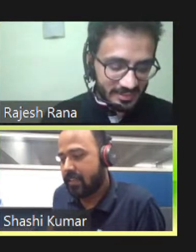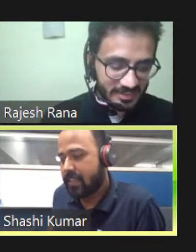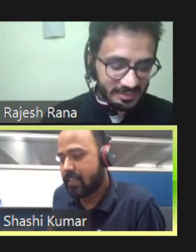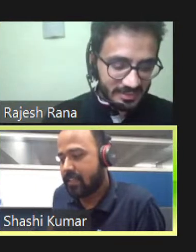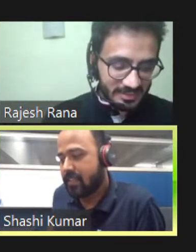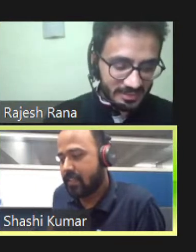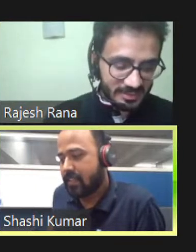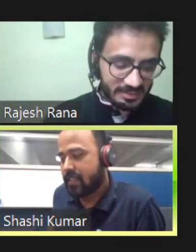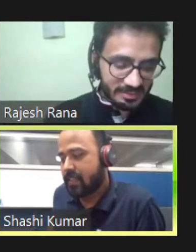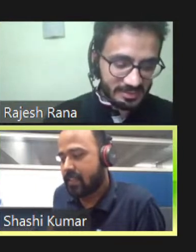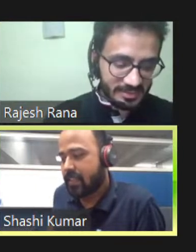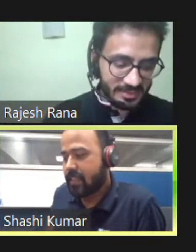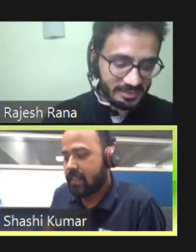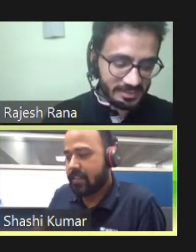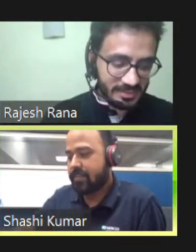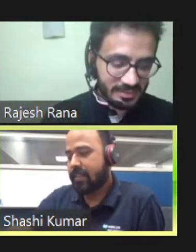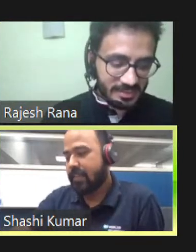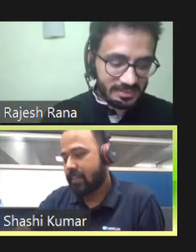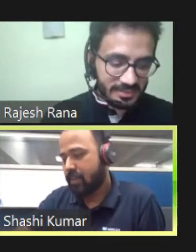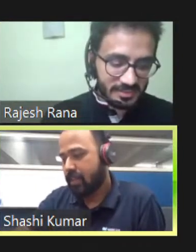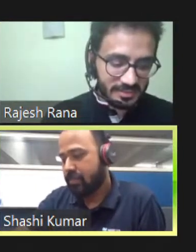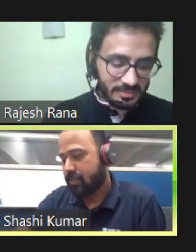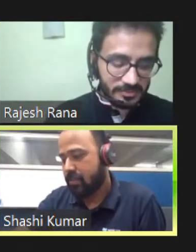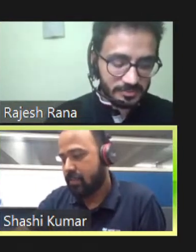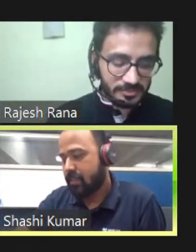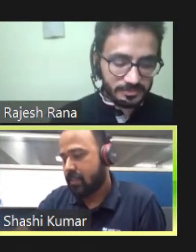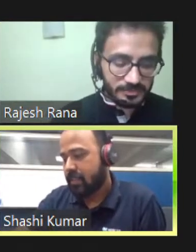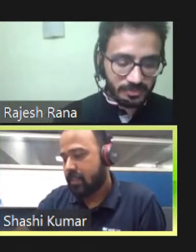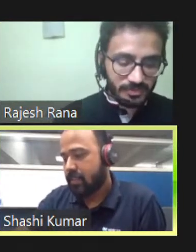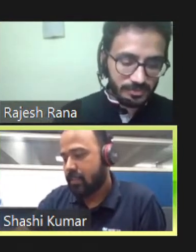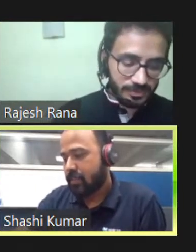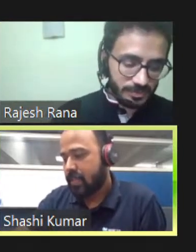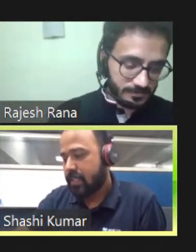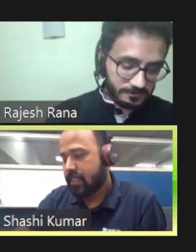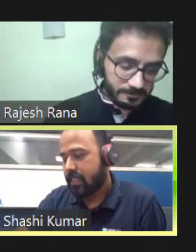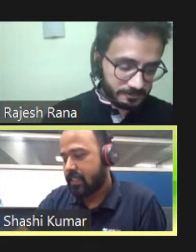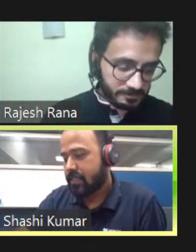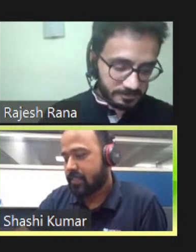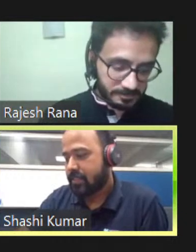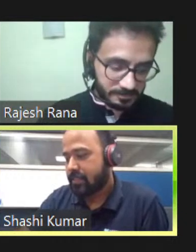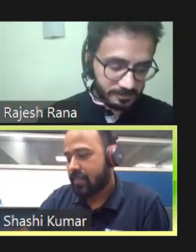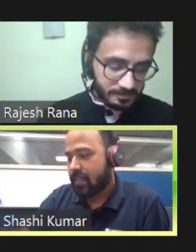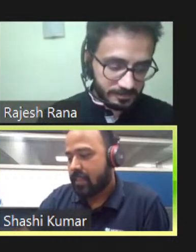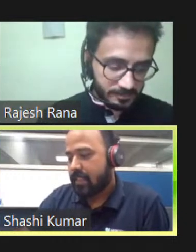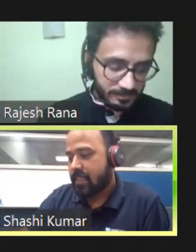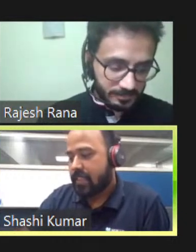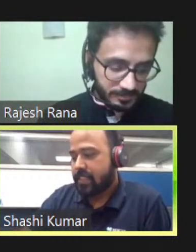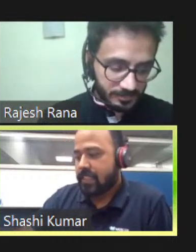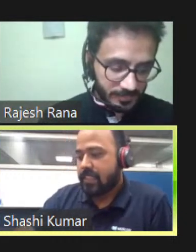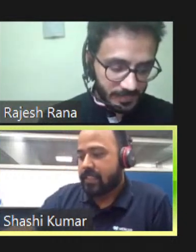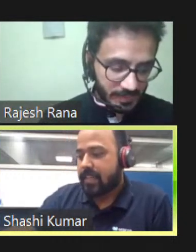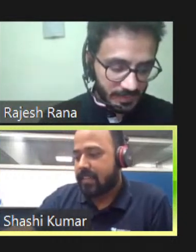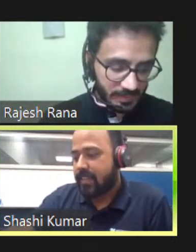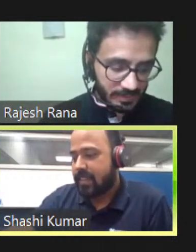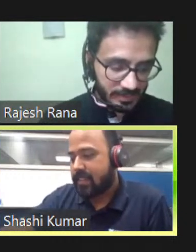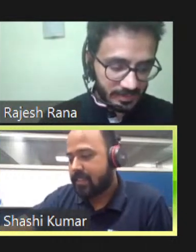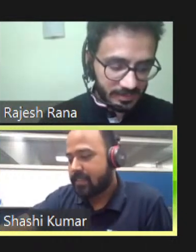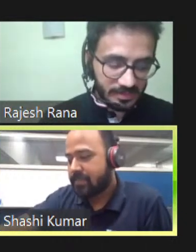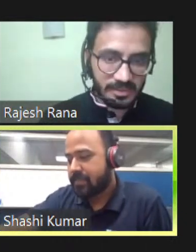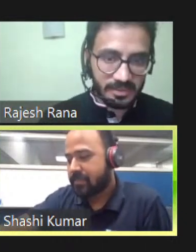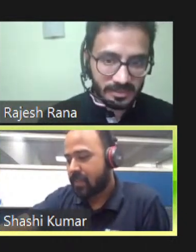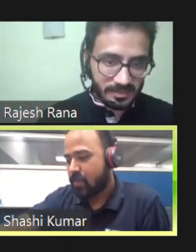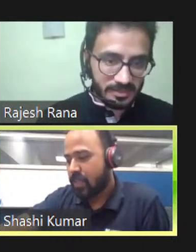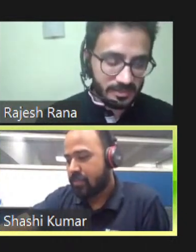Shalini. Yes. Sakina. Wonderful. Rudransh. Yes. Yash, E-Tech,